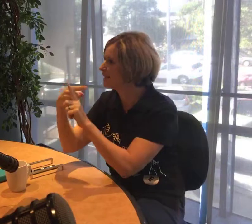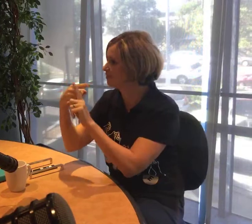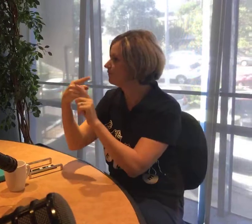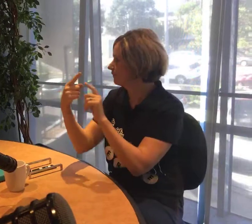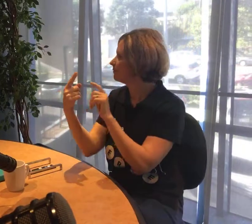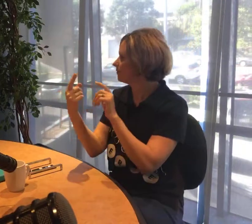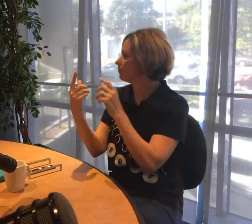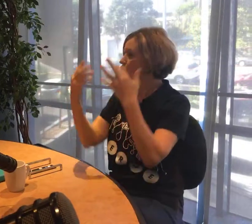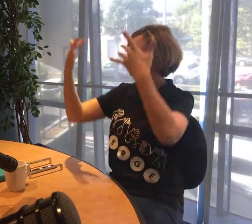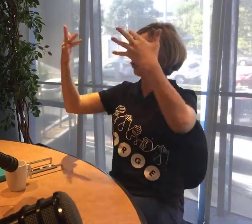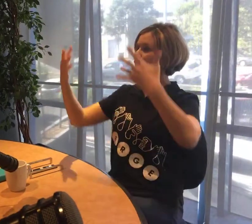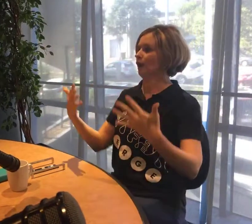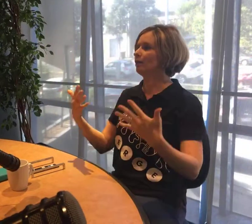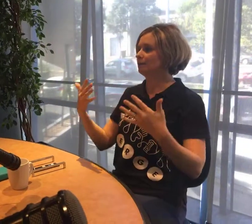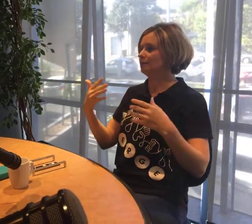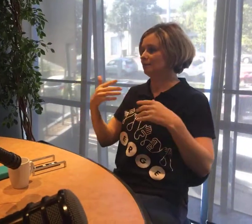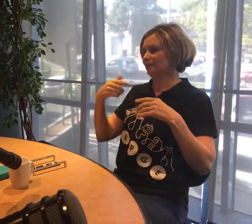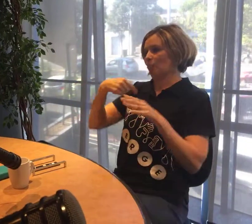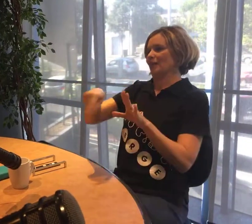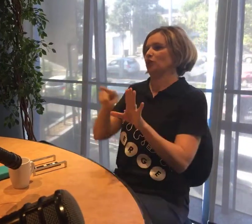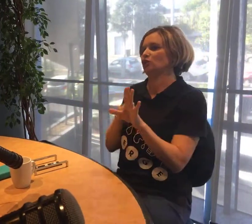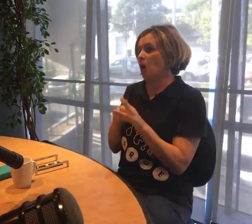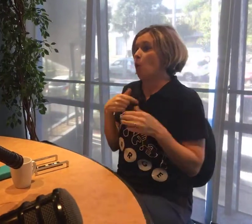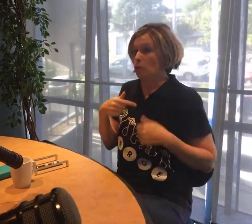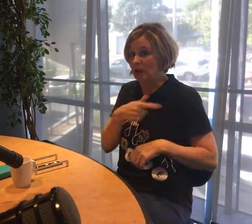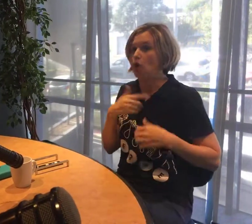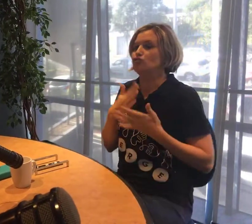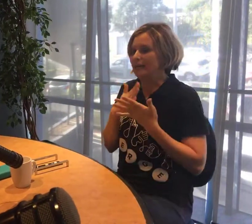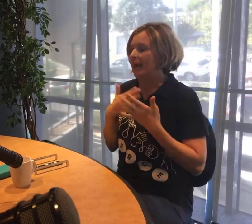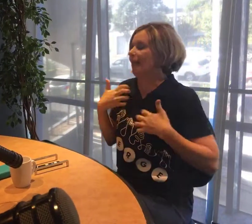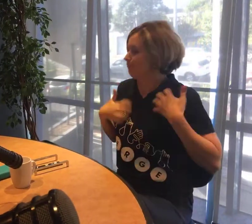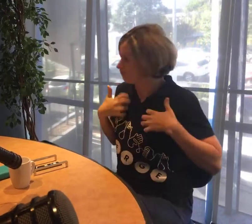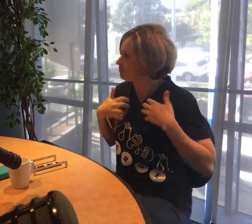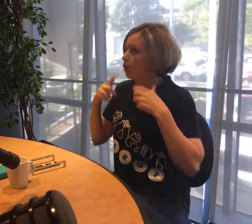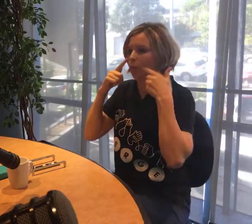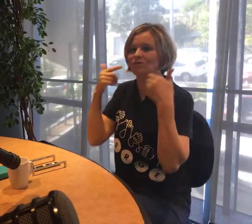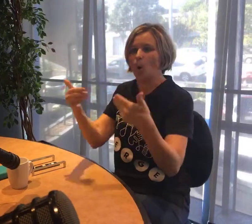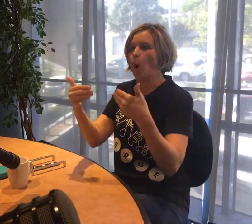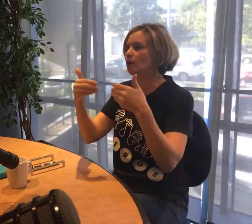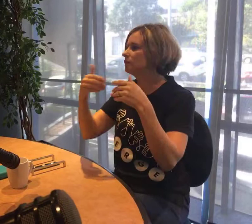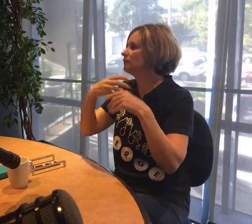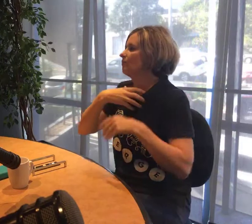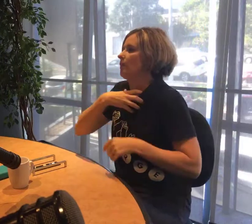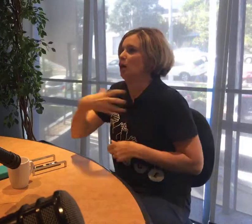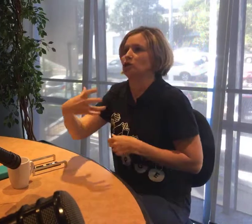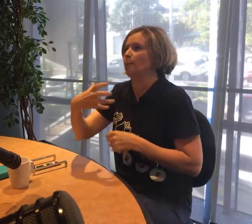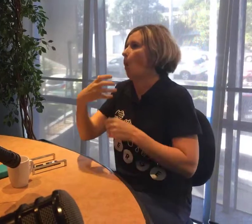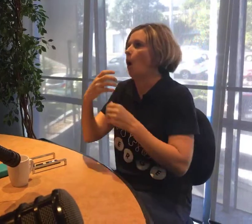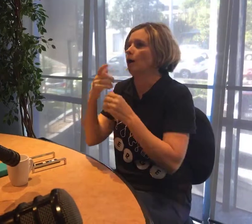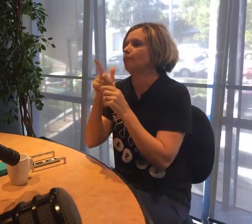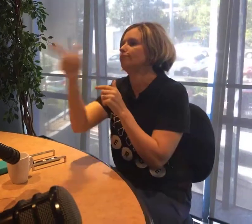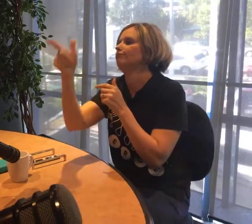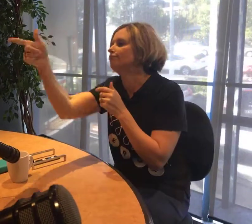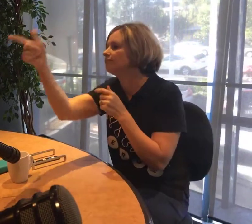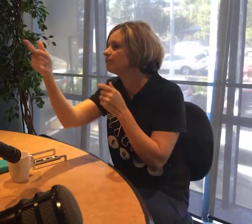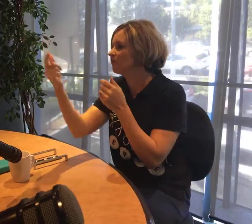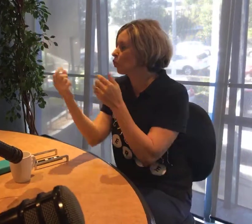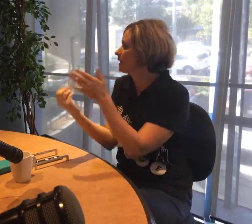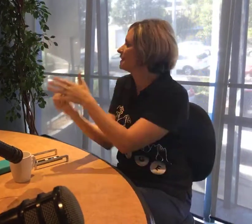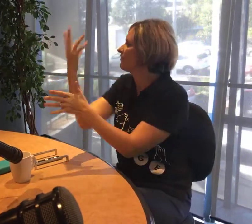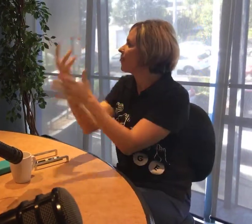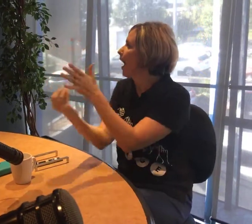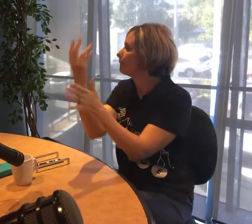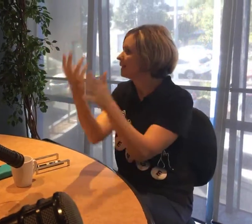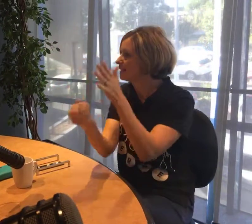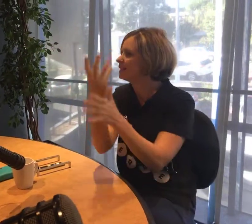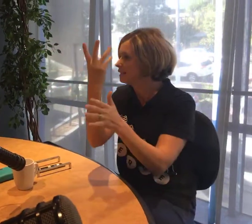who also attempted some sign language. That's been absolutely positive for us. So we are really looking forward to